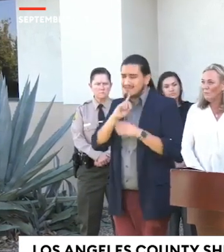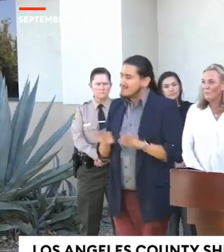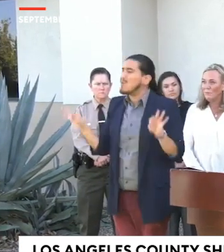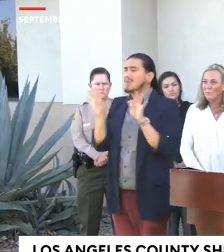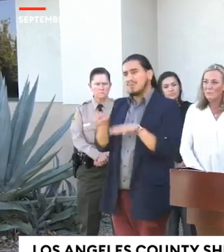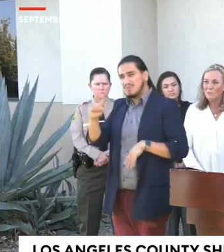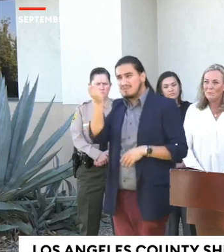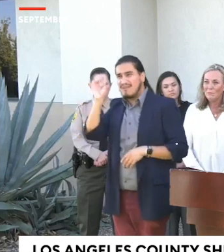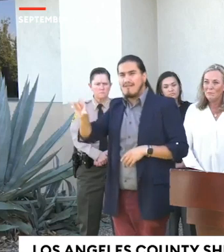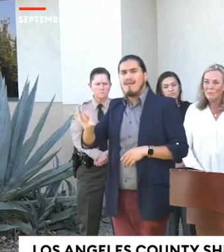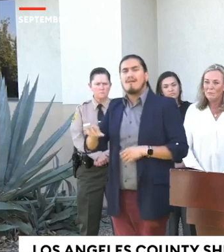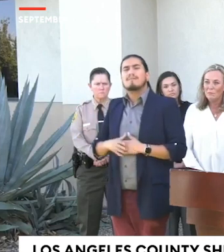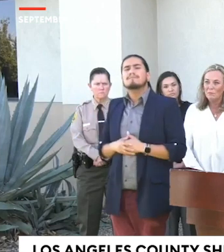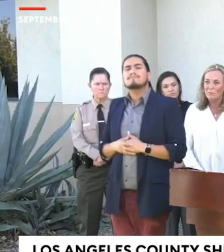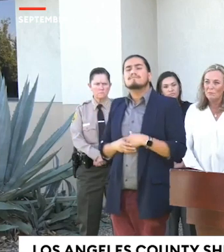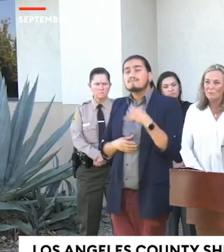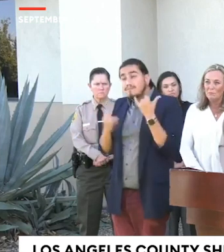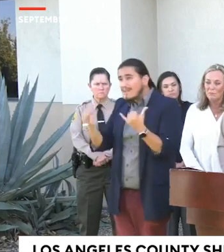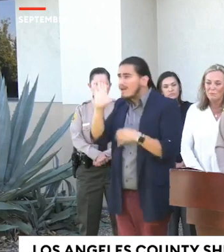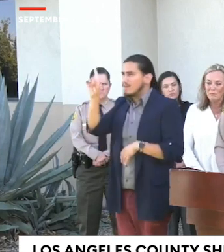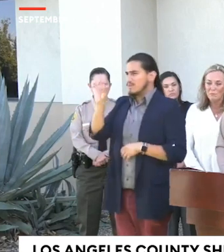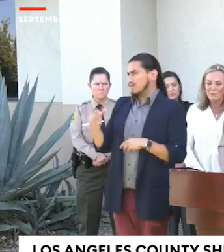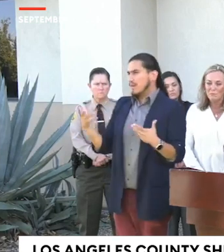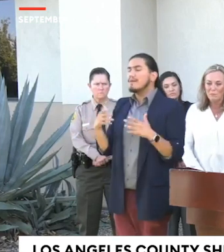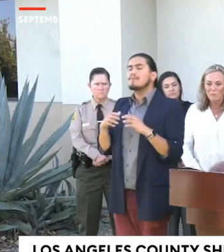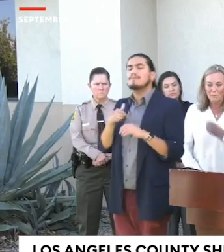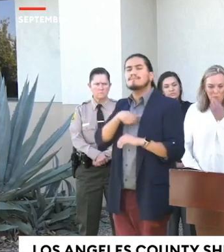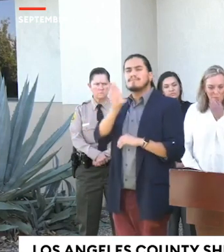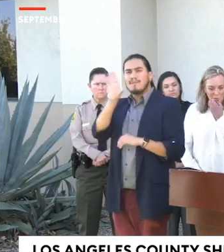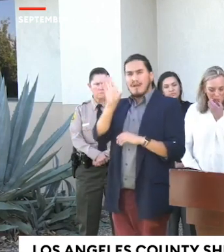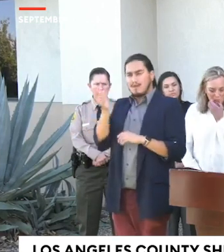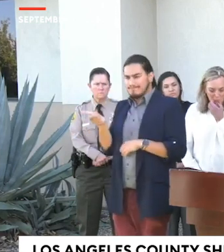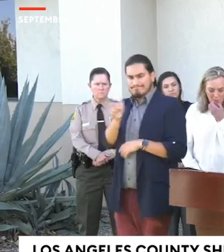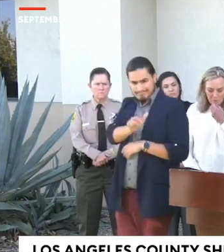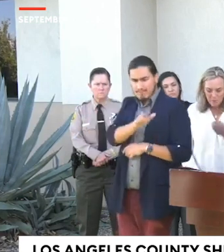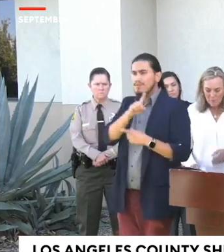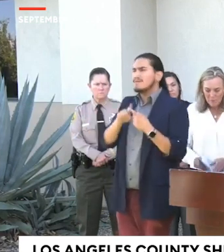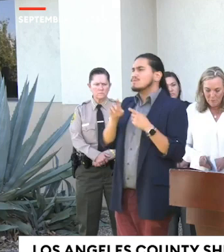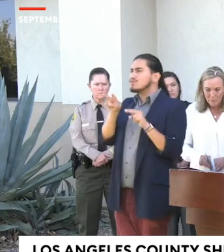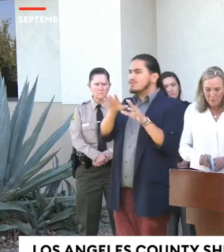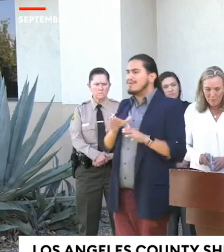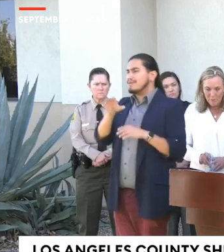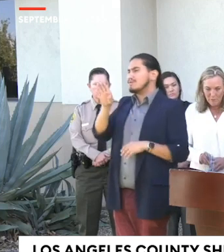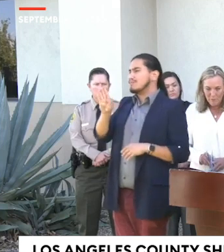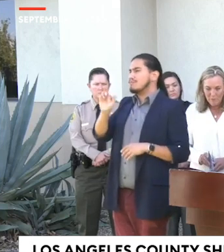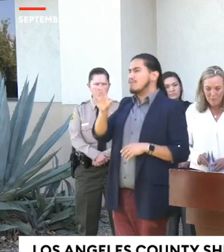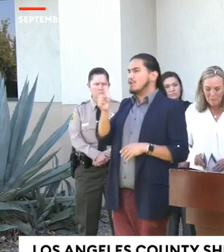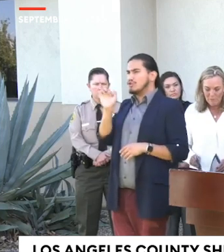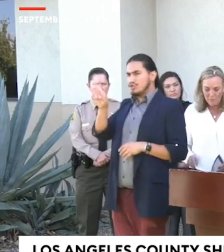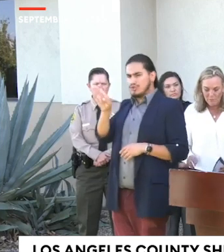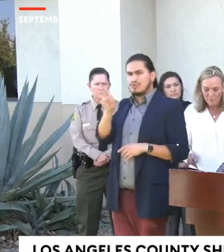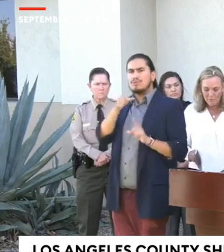important. Now, what I'm going to do is I'm going to turn it over to Supervisor Barger.